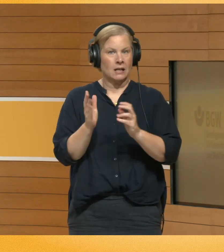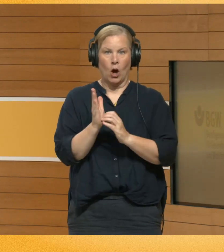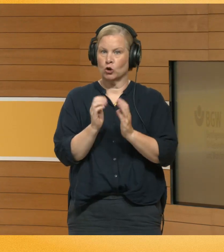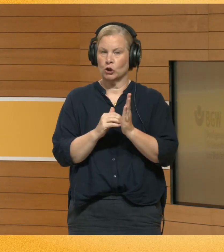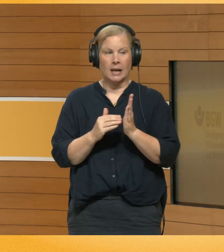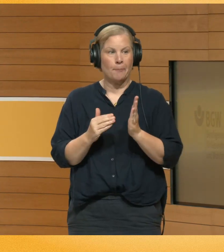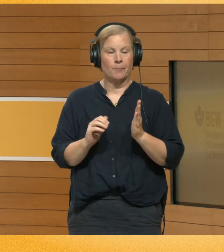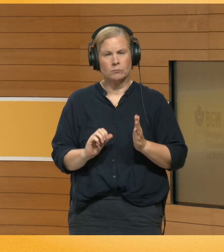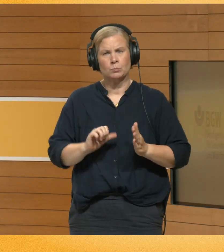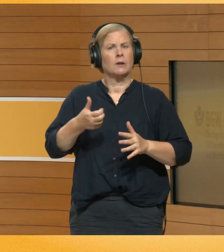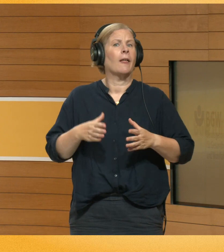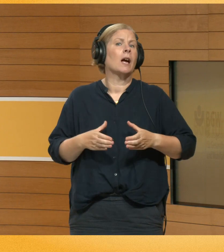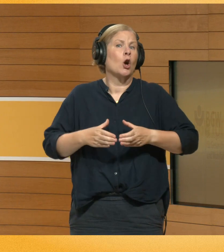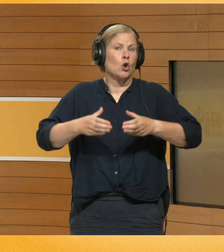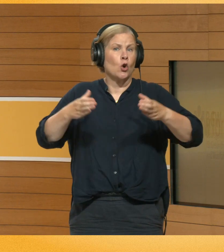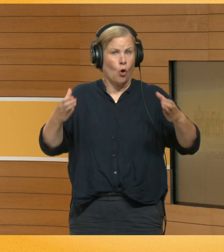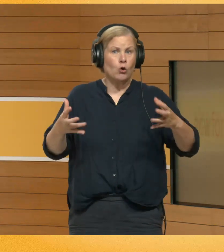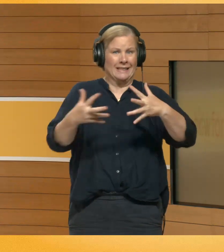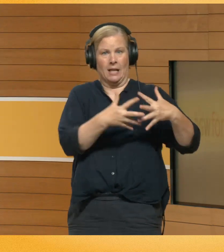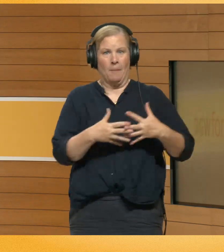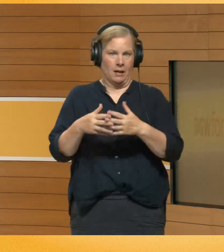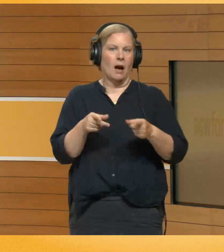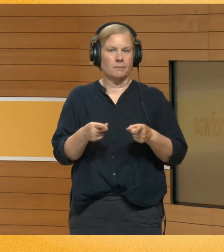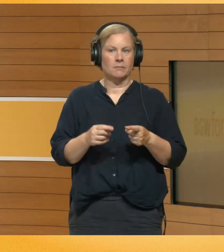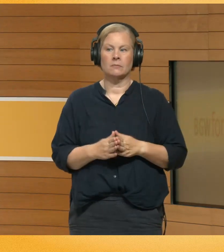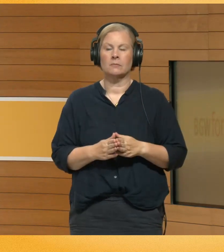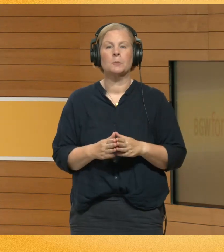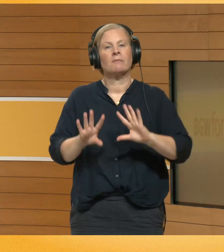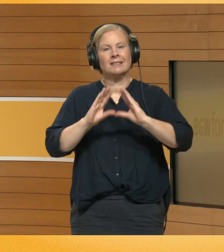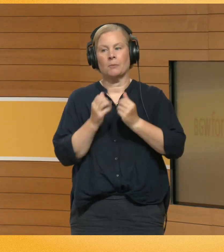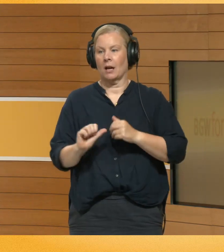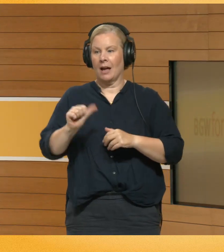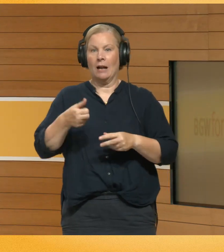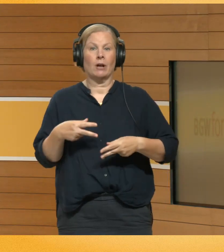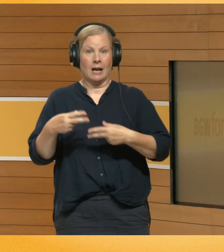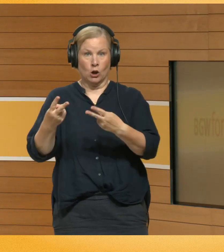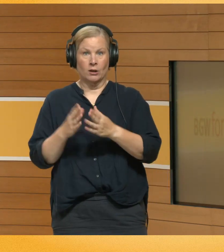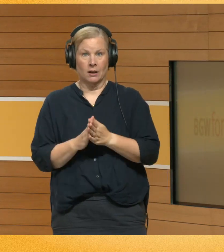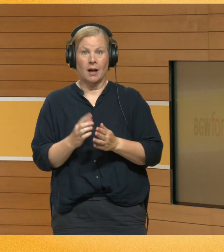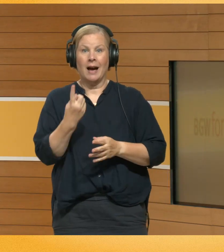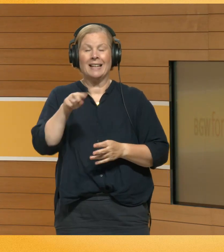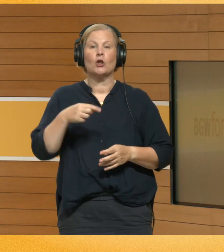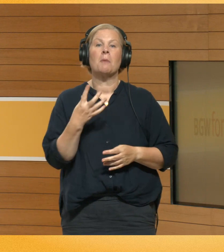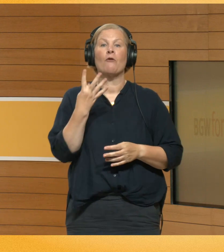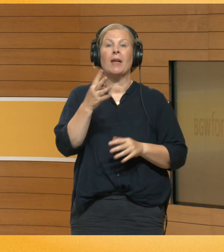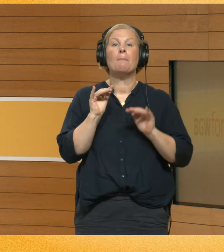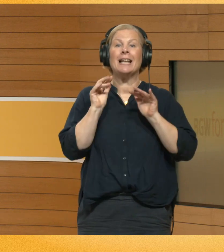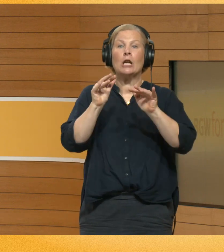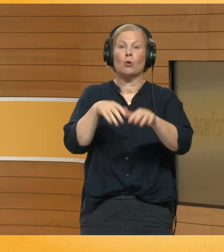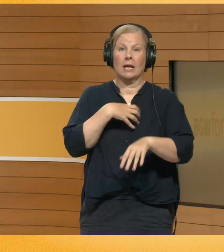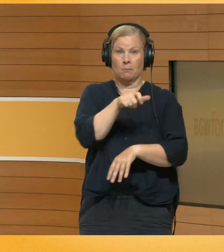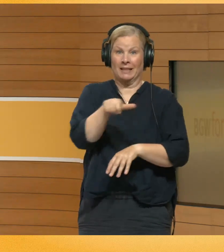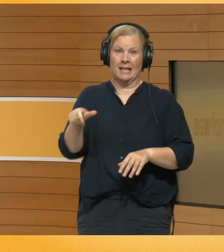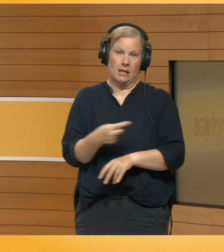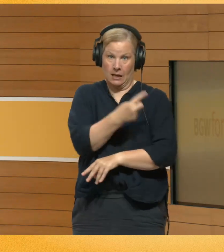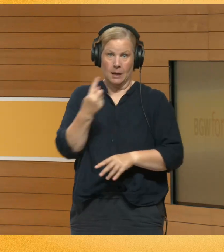hospitals, 25 ambulatory care, 1.4 million patients a year. So it's very large. So of course, it